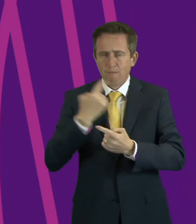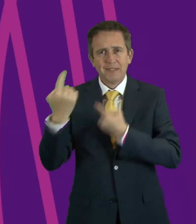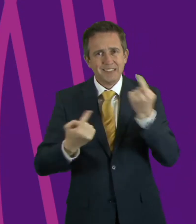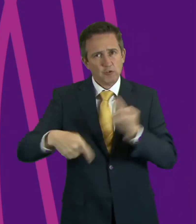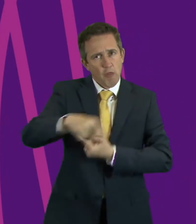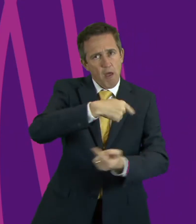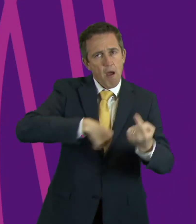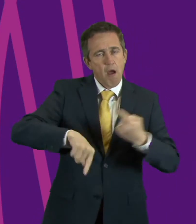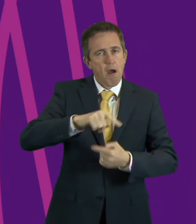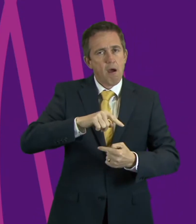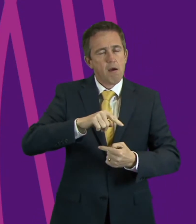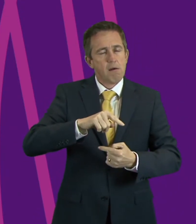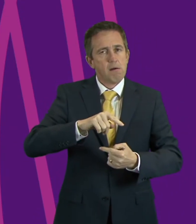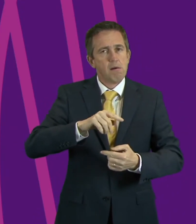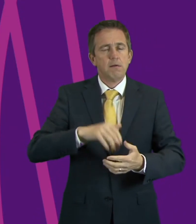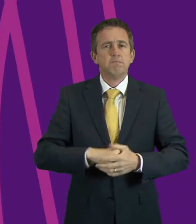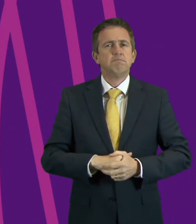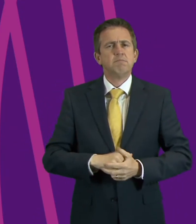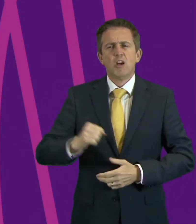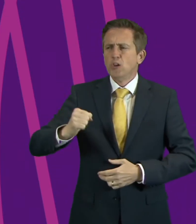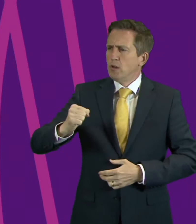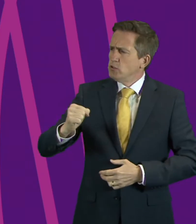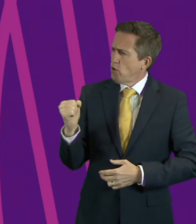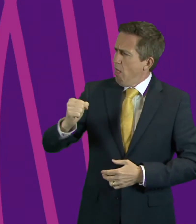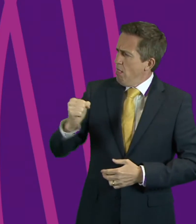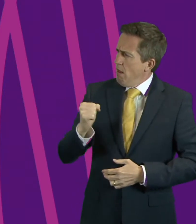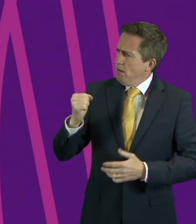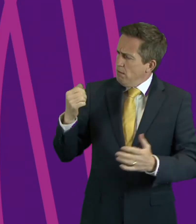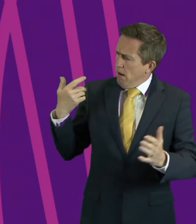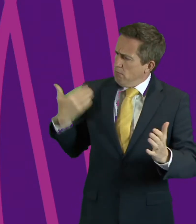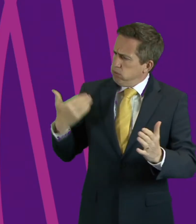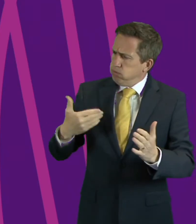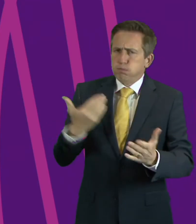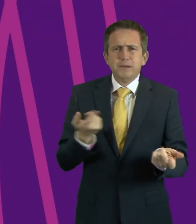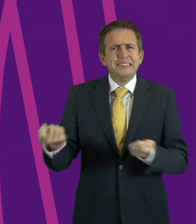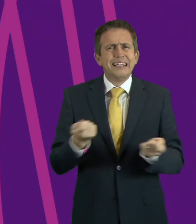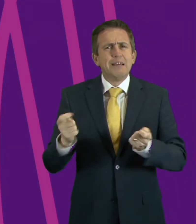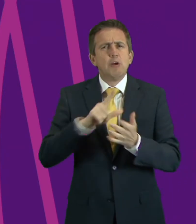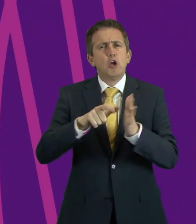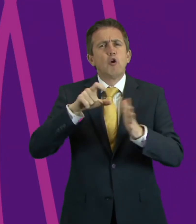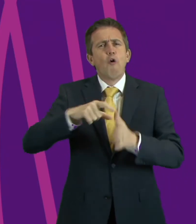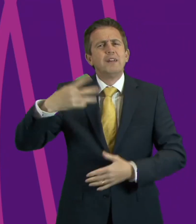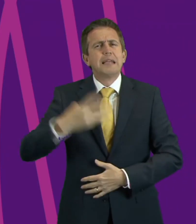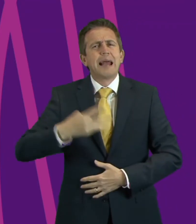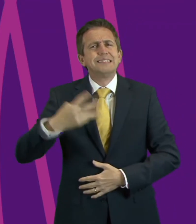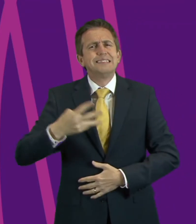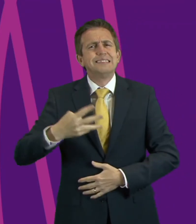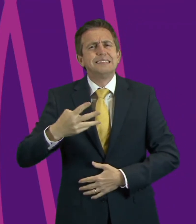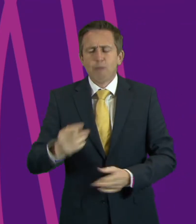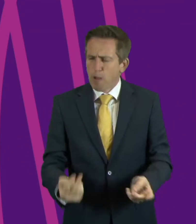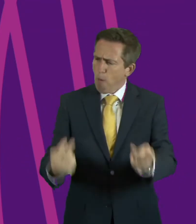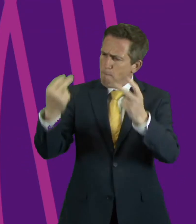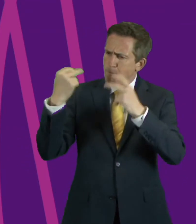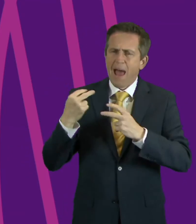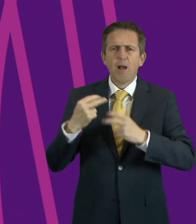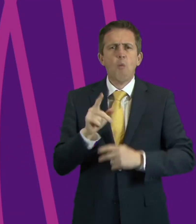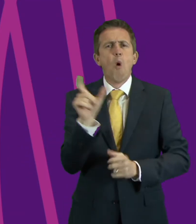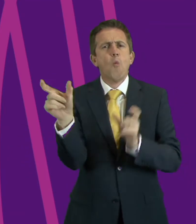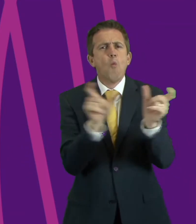When we look back upon our nation's response to COVID-19, what words will you bring to